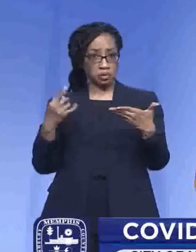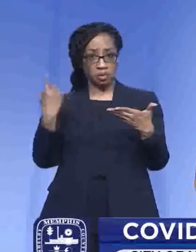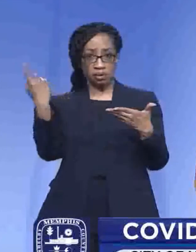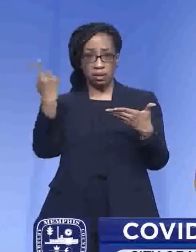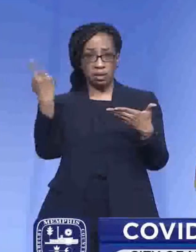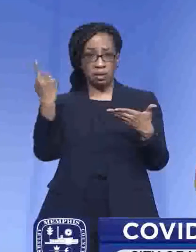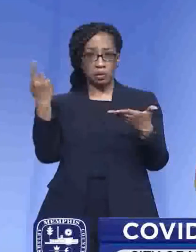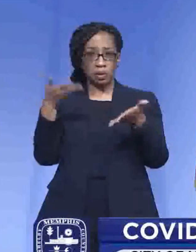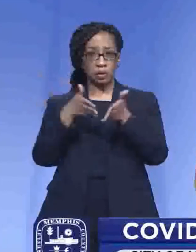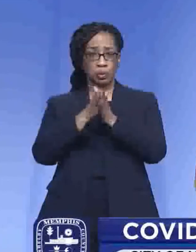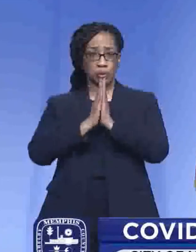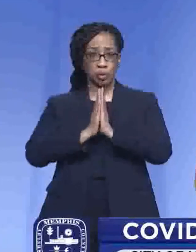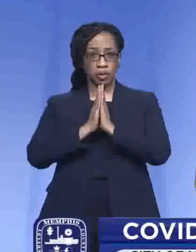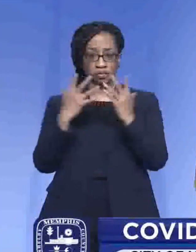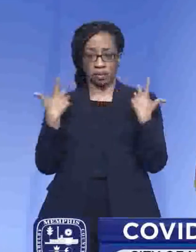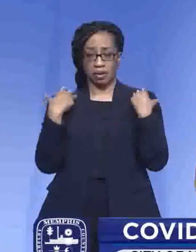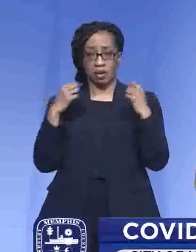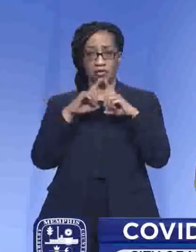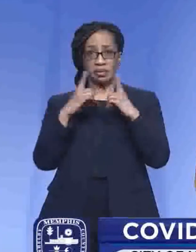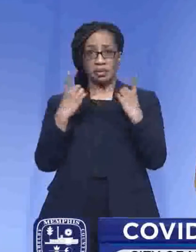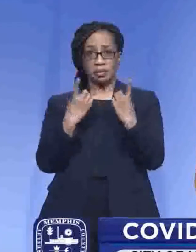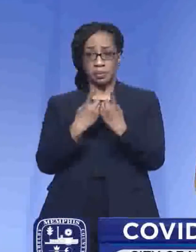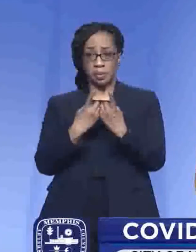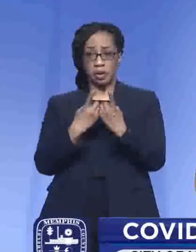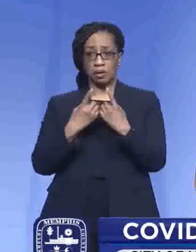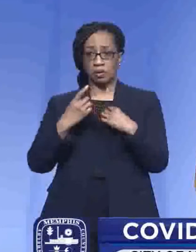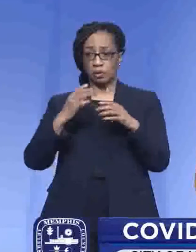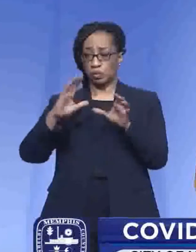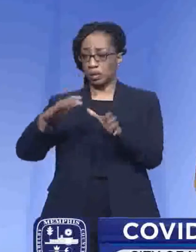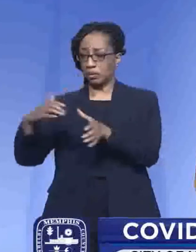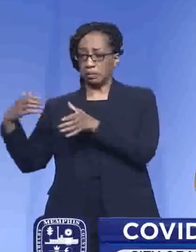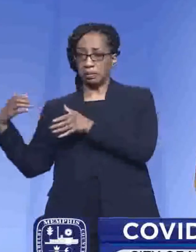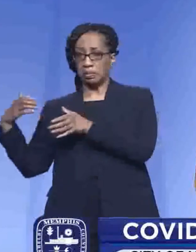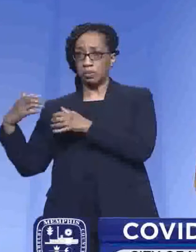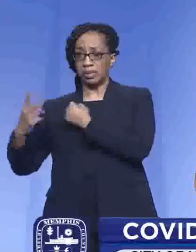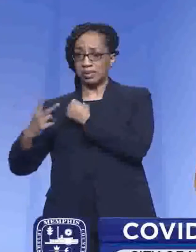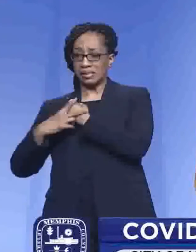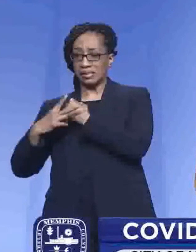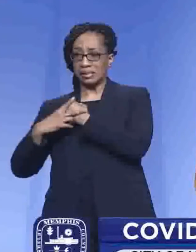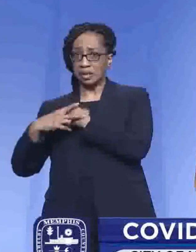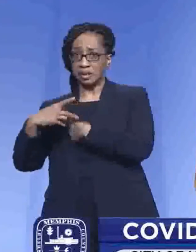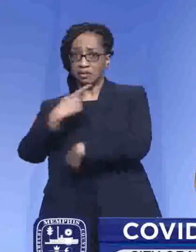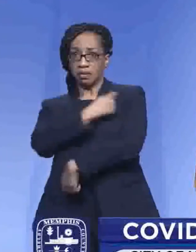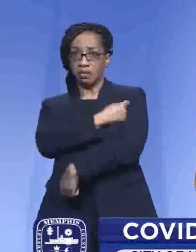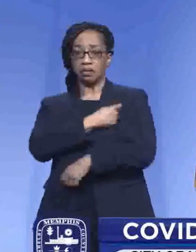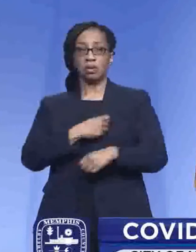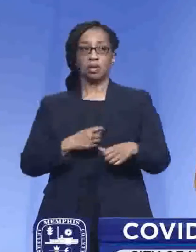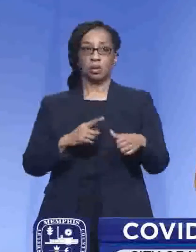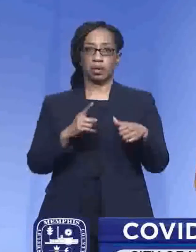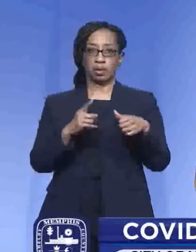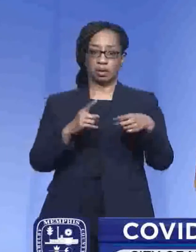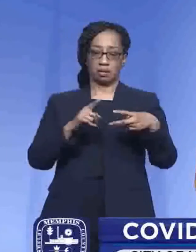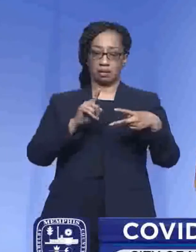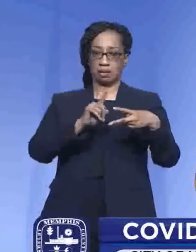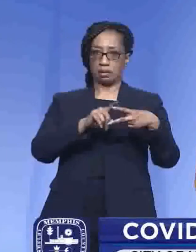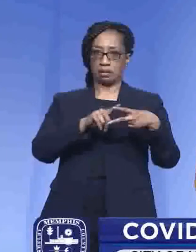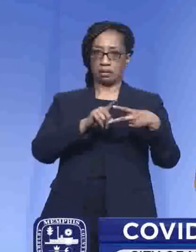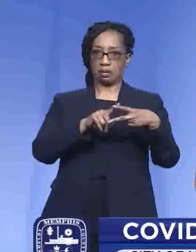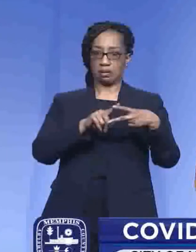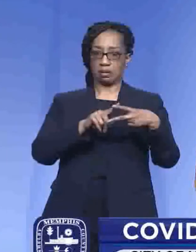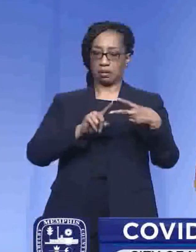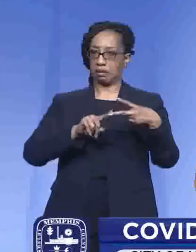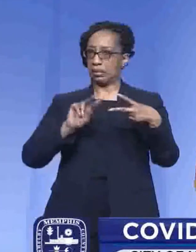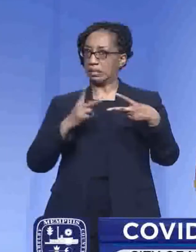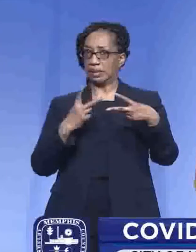request for the health department to hold back vaccines? Well, I will address the first. I don't have any information